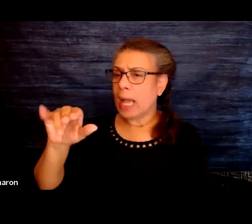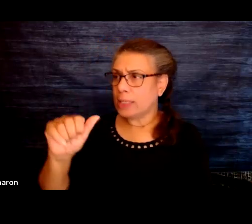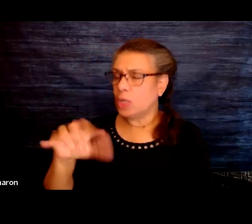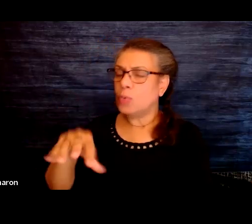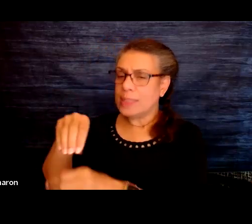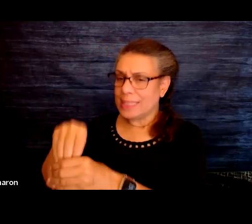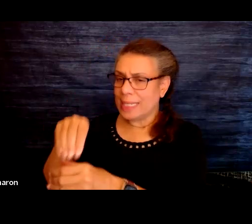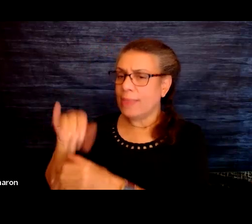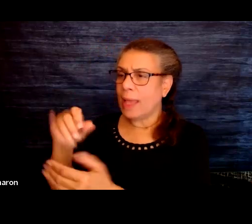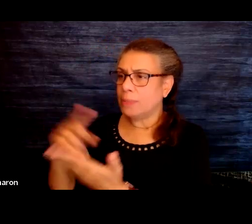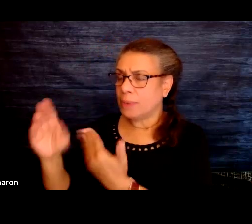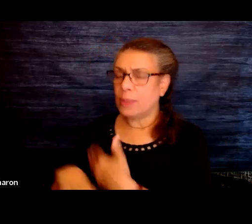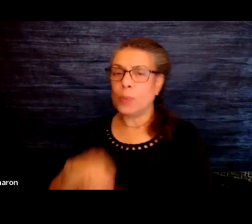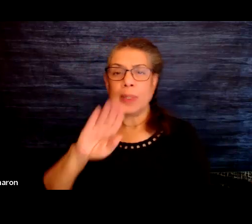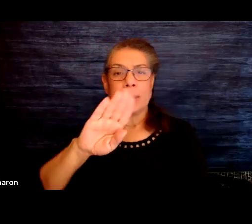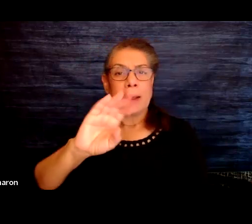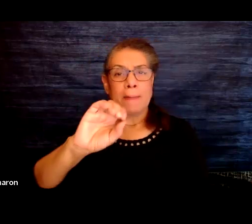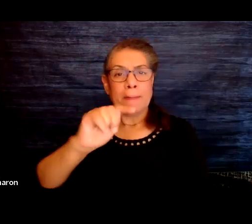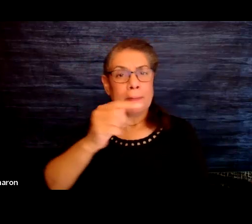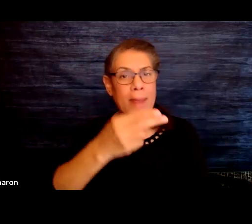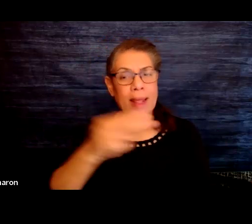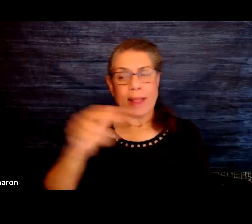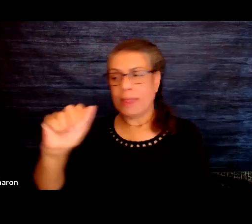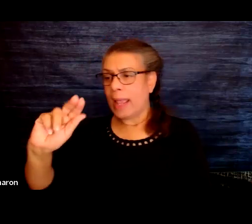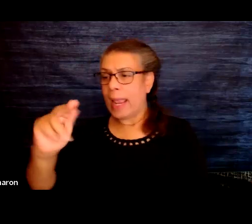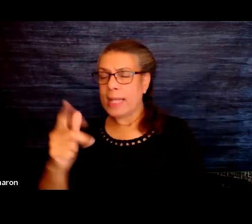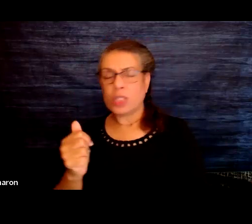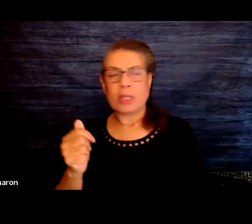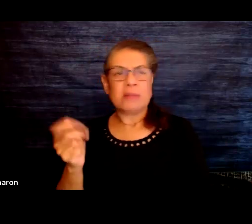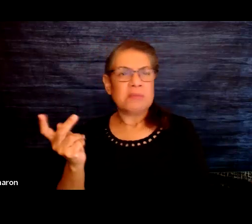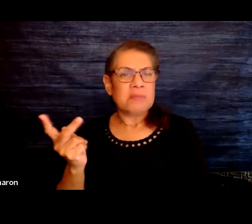process with Beth and Angela. That's something that certainly she can speak to